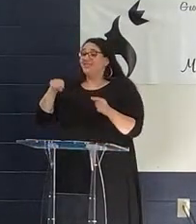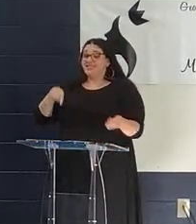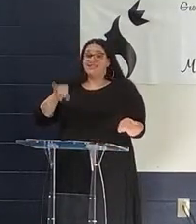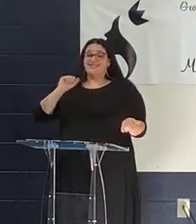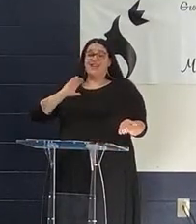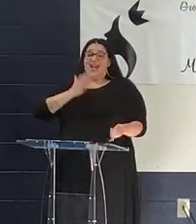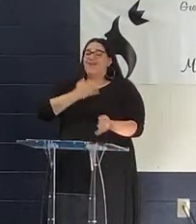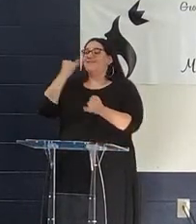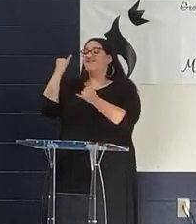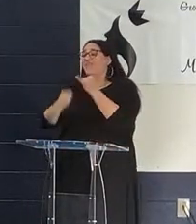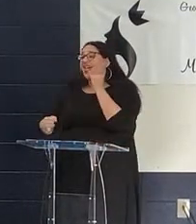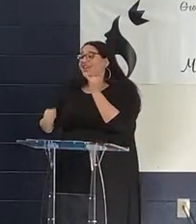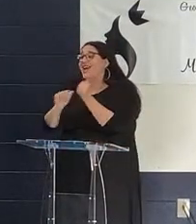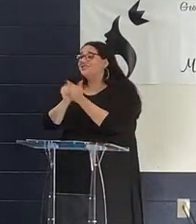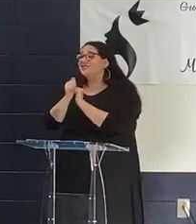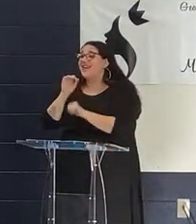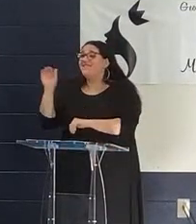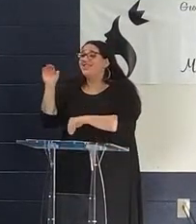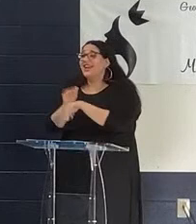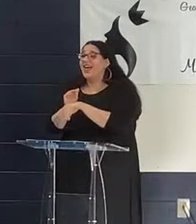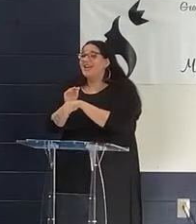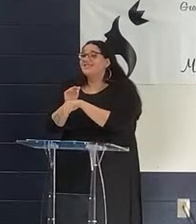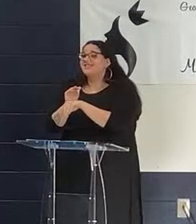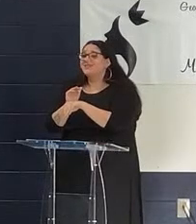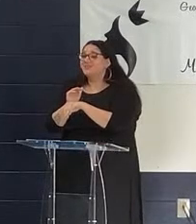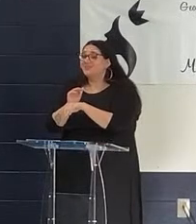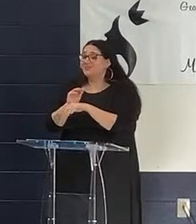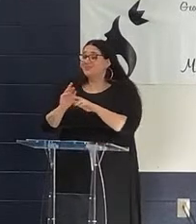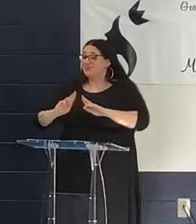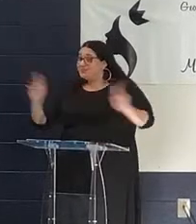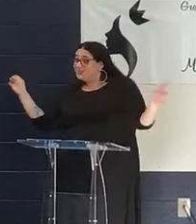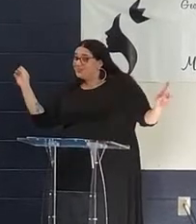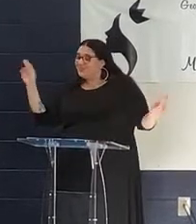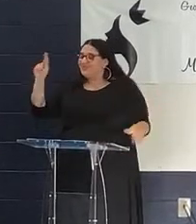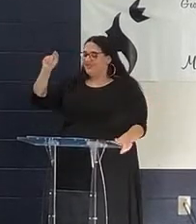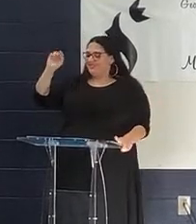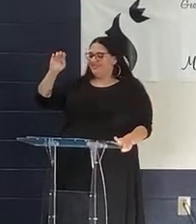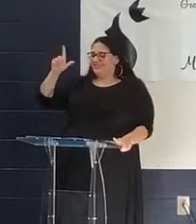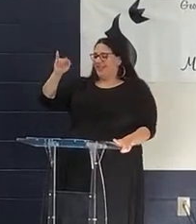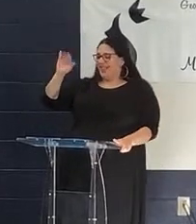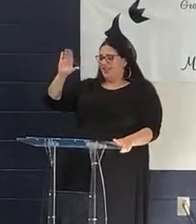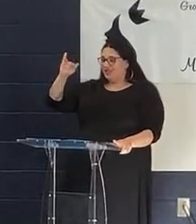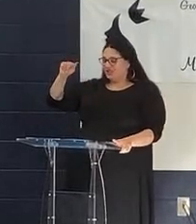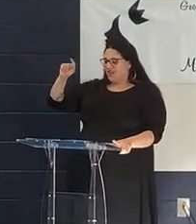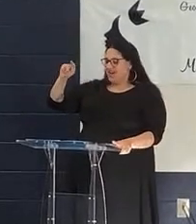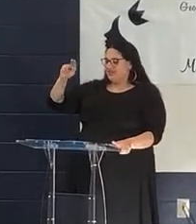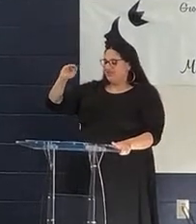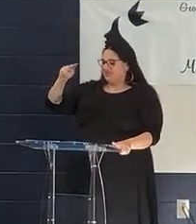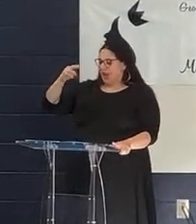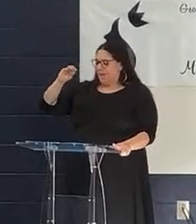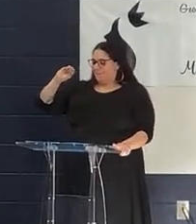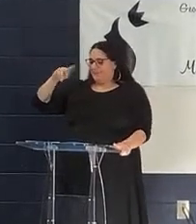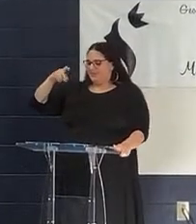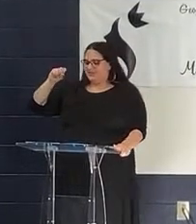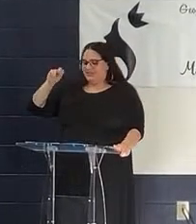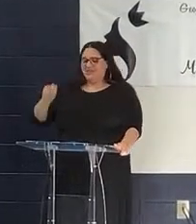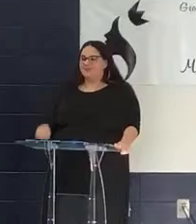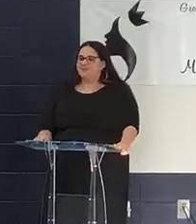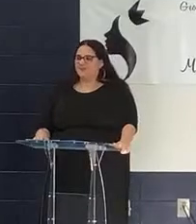Sad to say, but this is our final contestant of the evening. Are you, if you're ready, our next contestant is Talisha